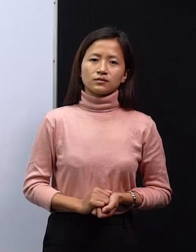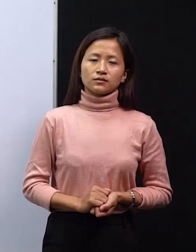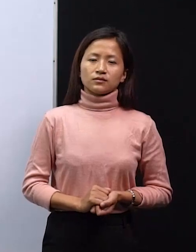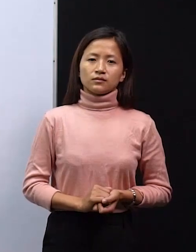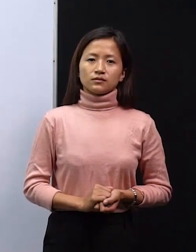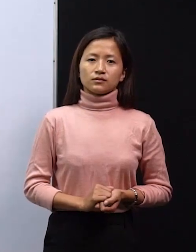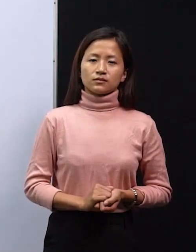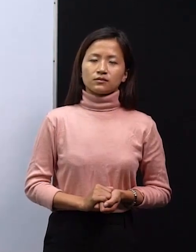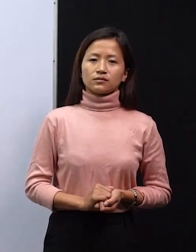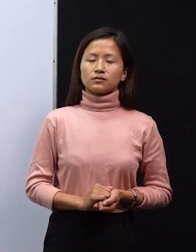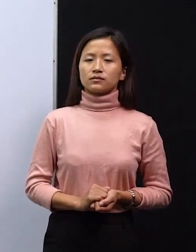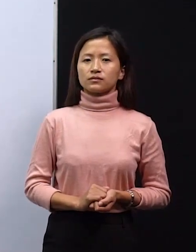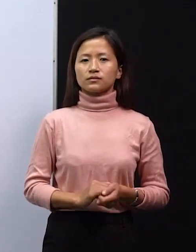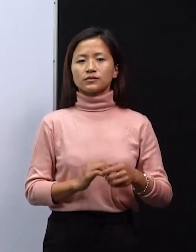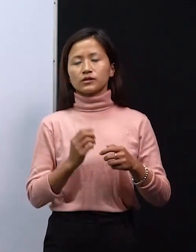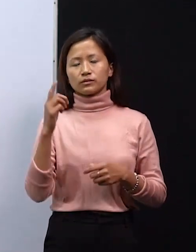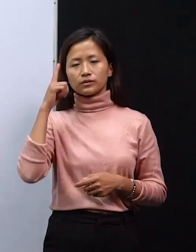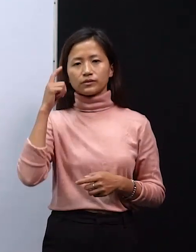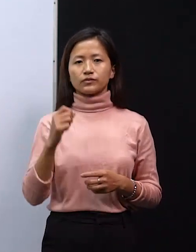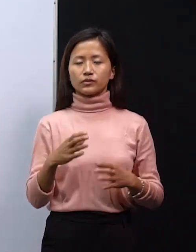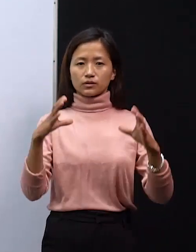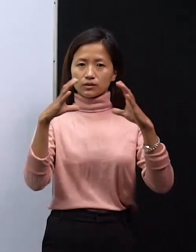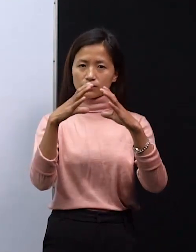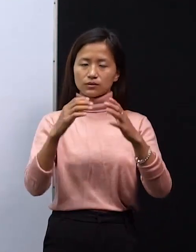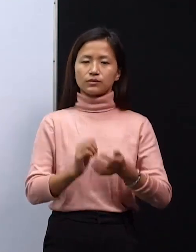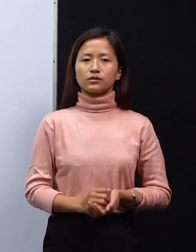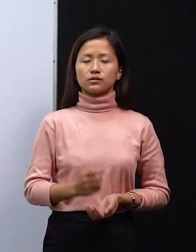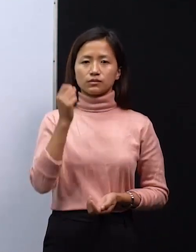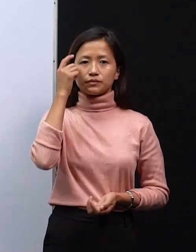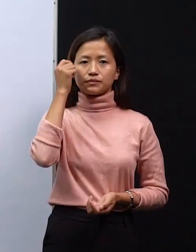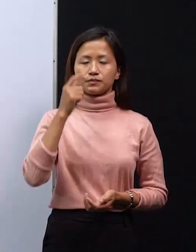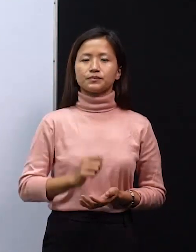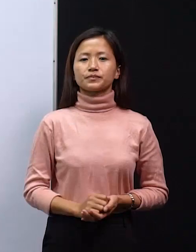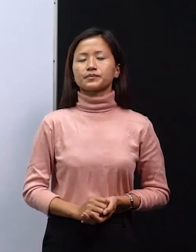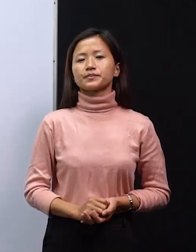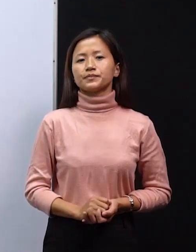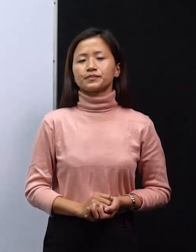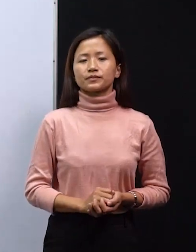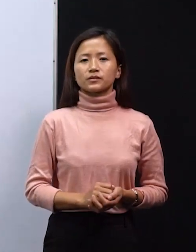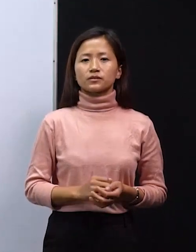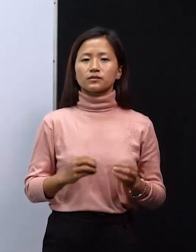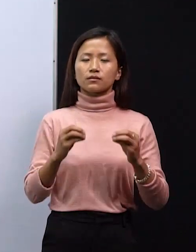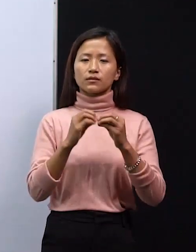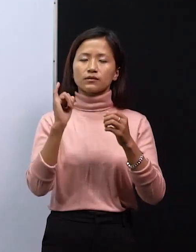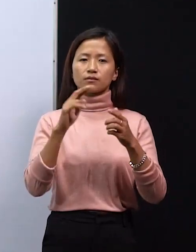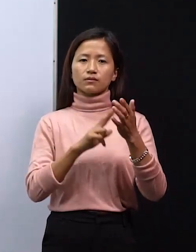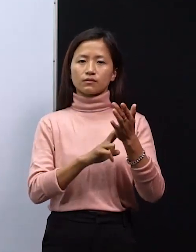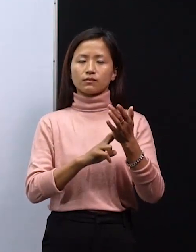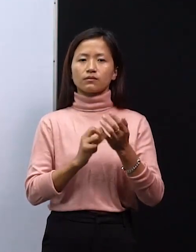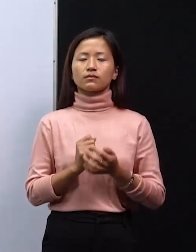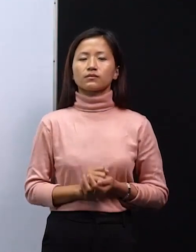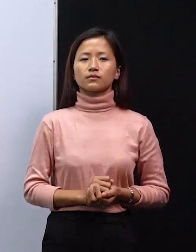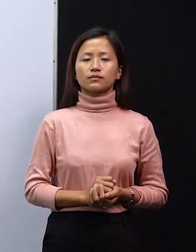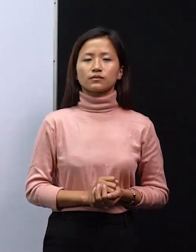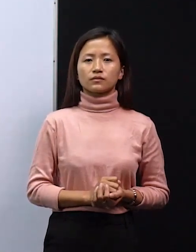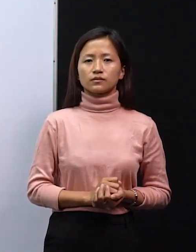once you understand this concept, trinomial is same as binomial, alright? The multiplication of trinomial is